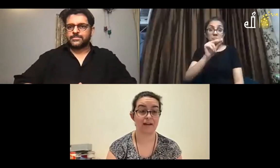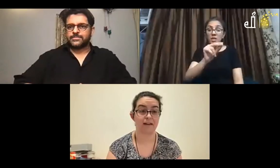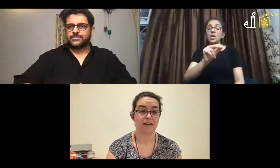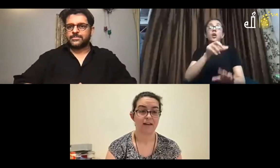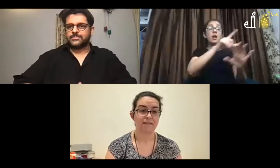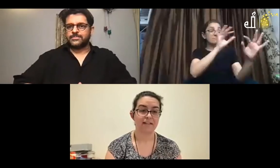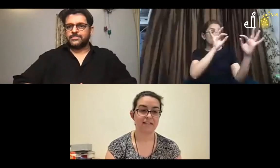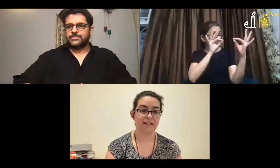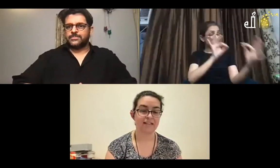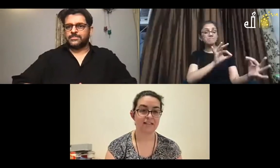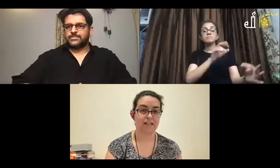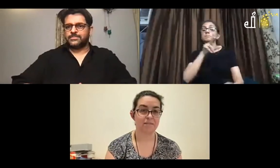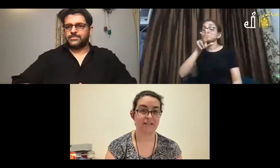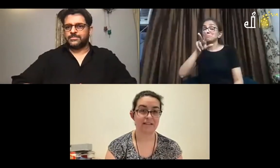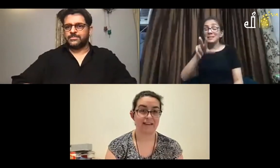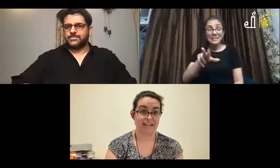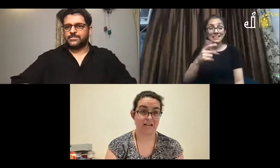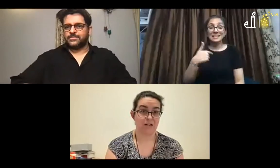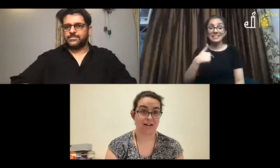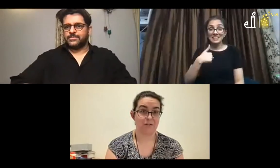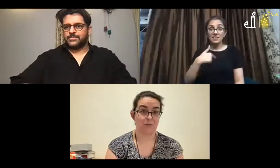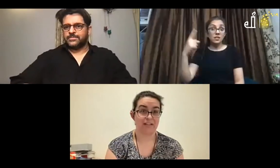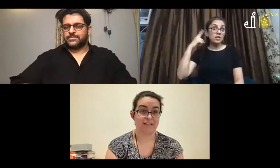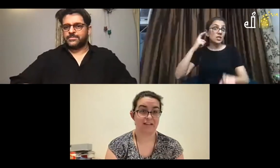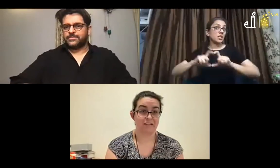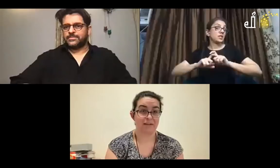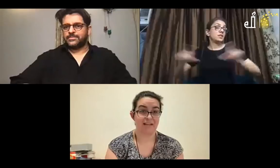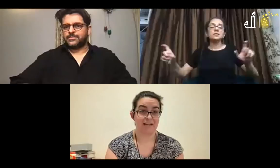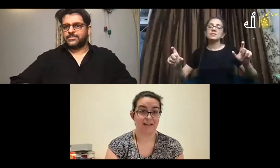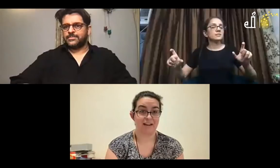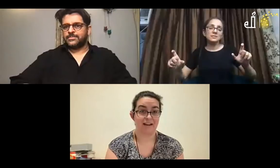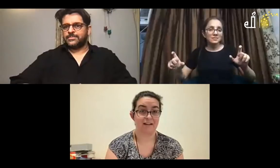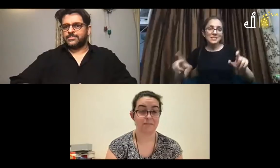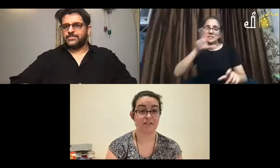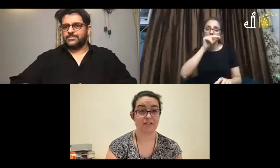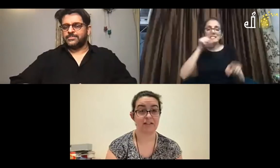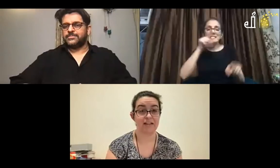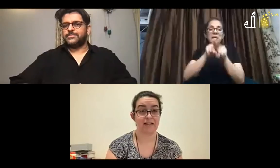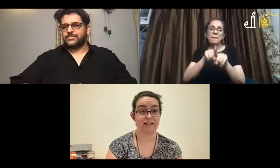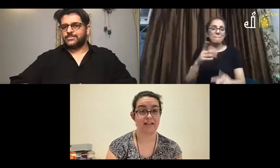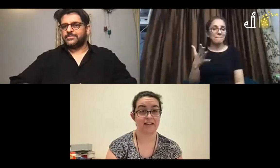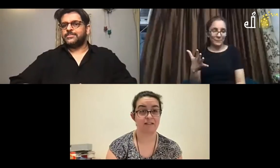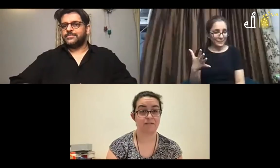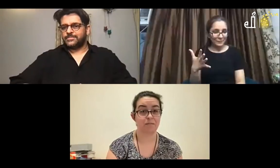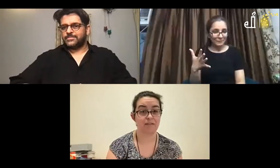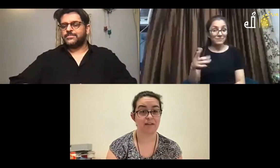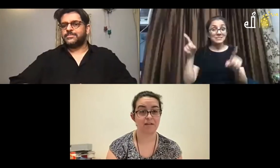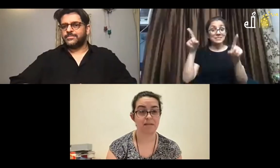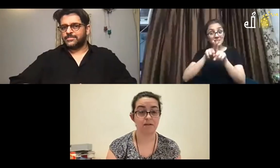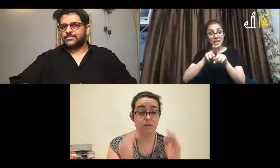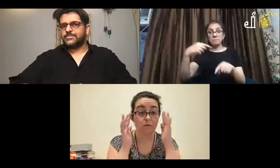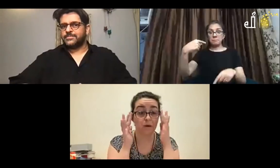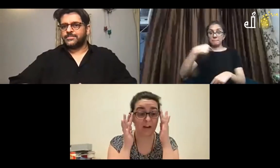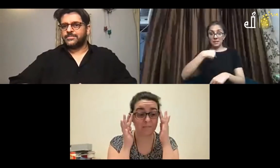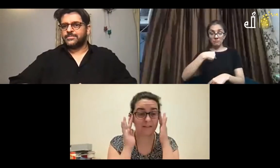very well, that doesn't necessarily mean that they hear as well as they speak. And especially in the case of someone like